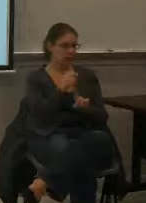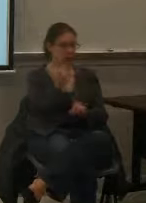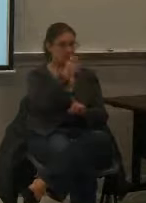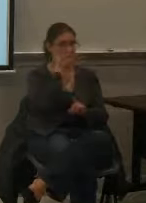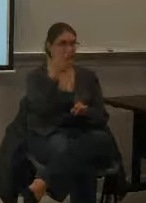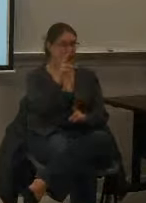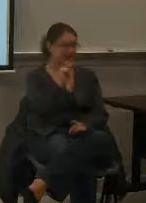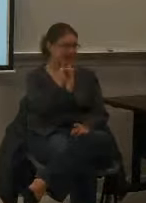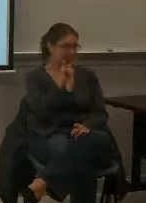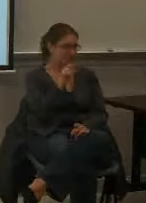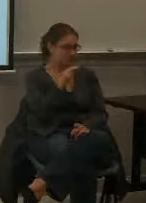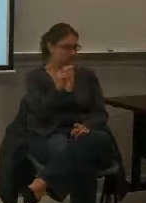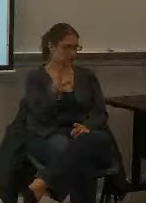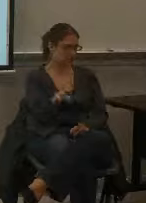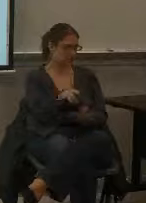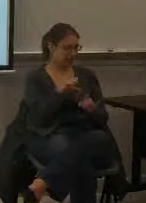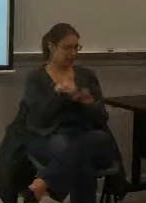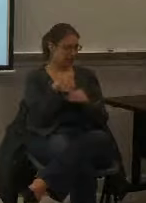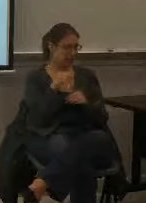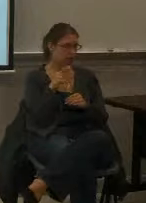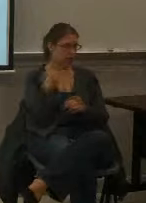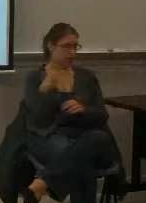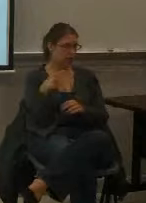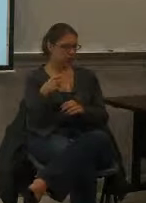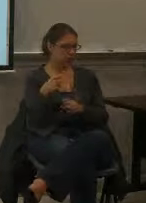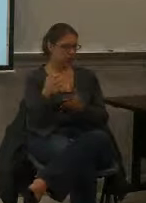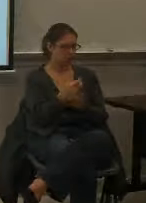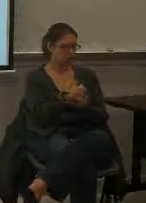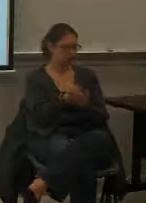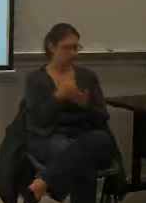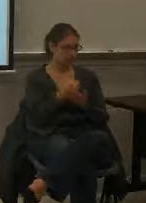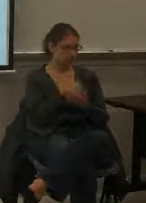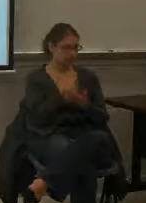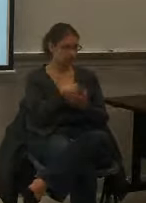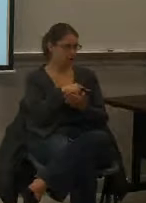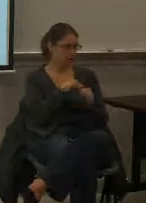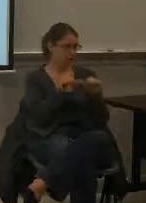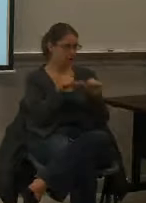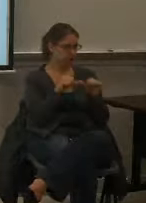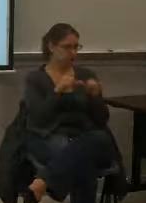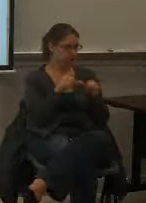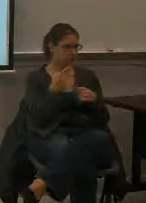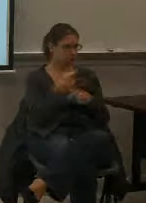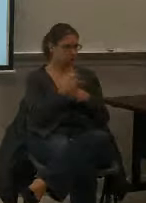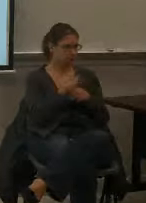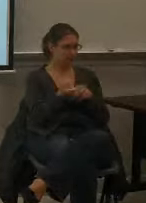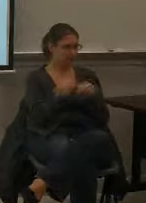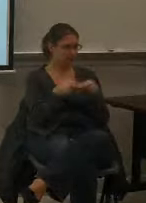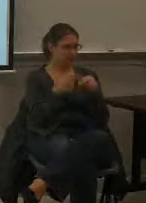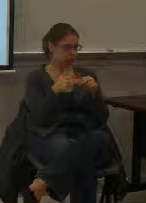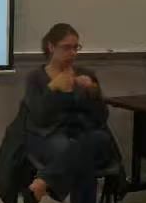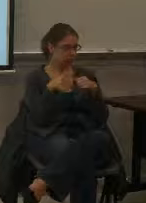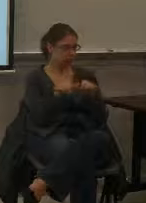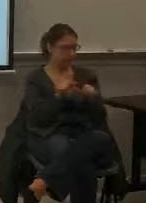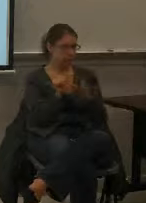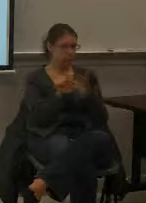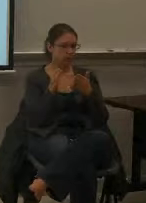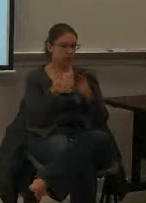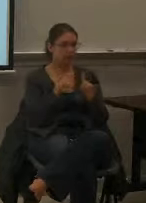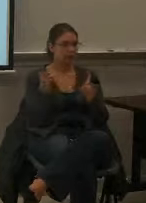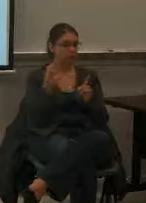nitrogen pulled out of the atmosphere, and the phosphorus has been mined, and we keep the productivity up and going that way. But